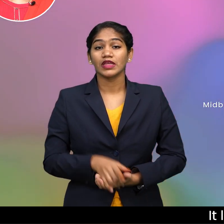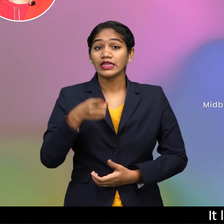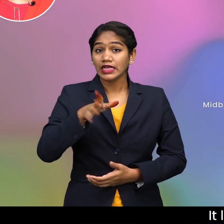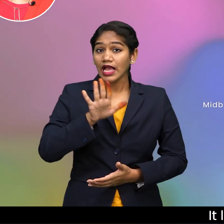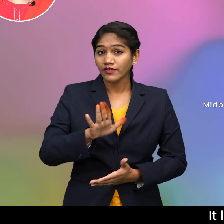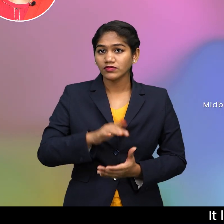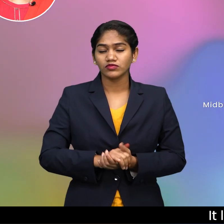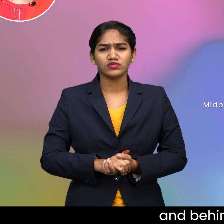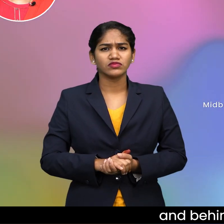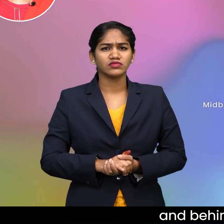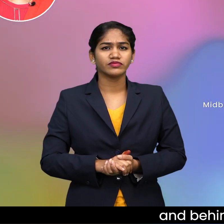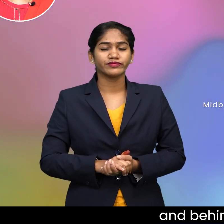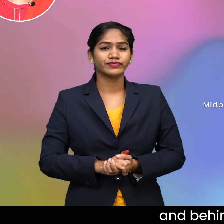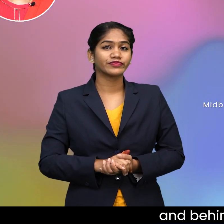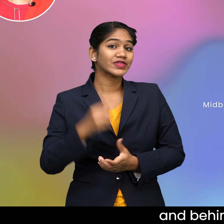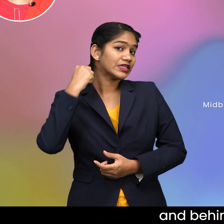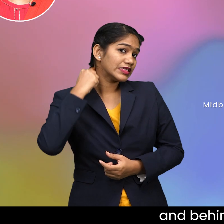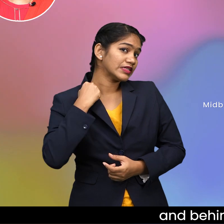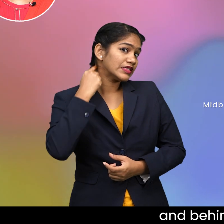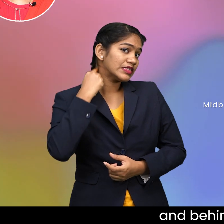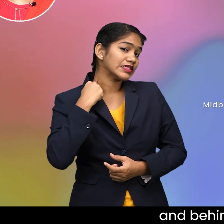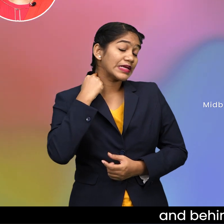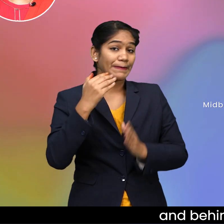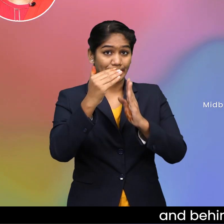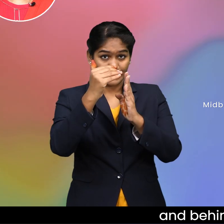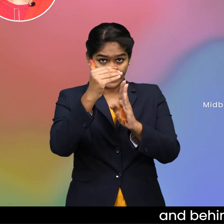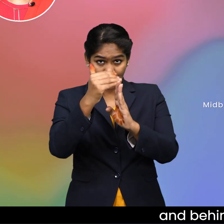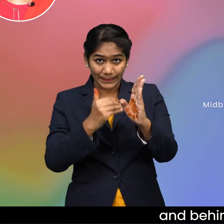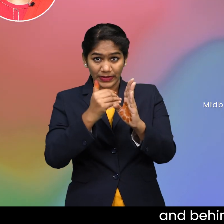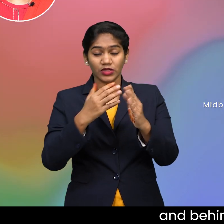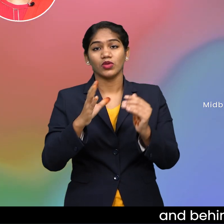It lies below and behind the cerebrum.